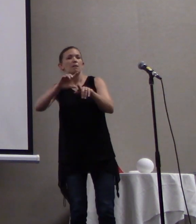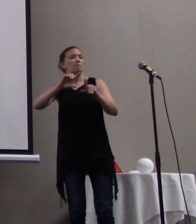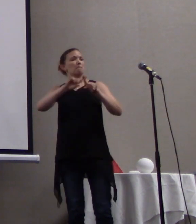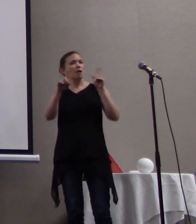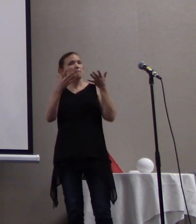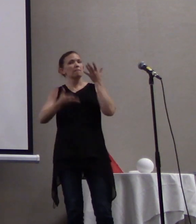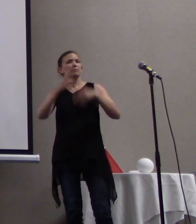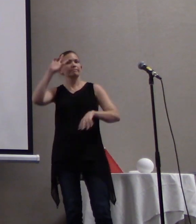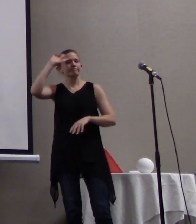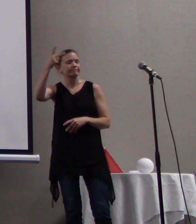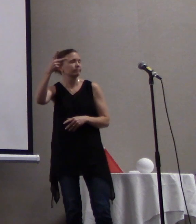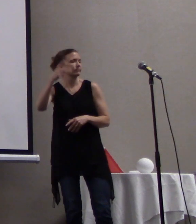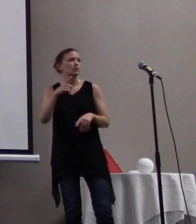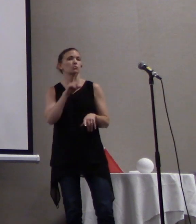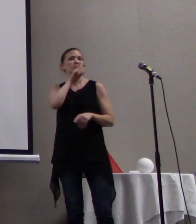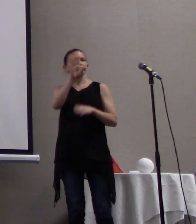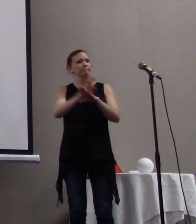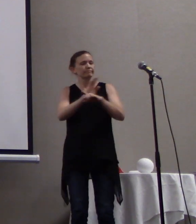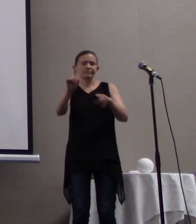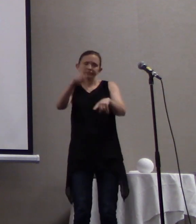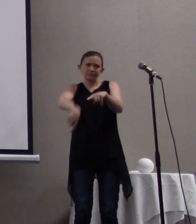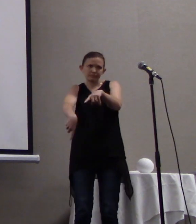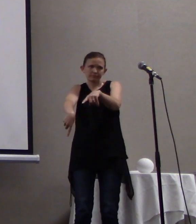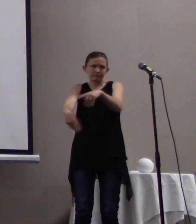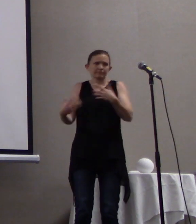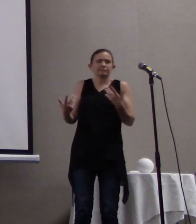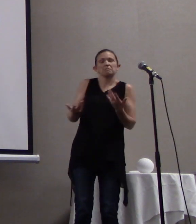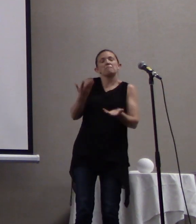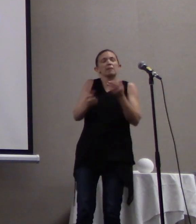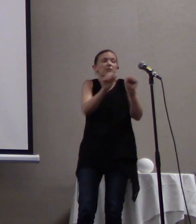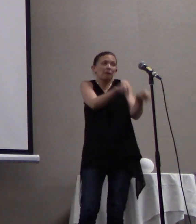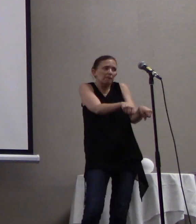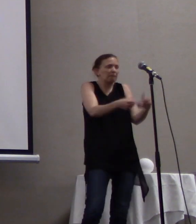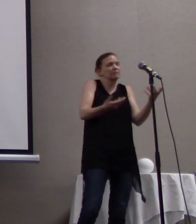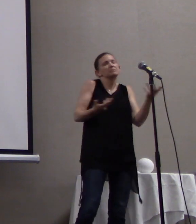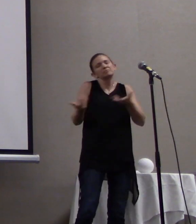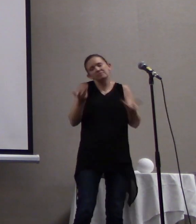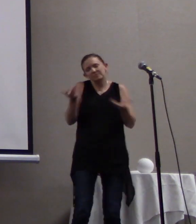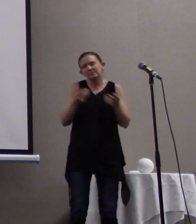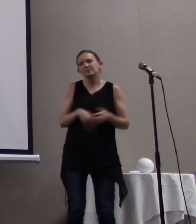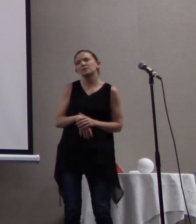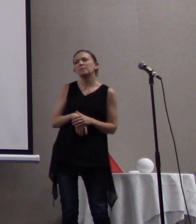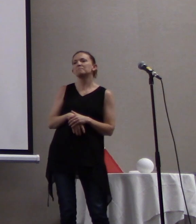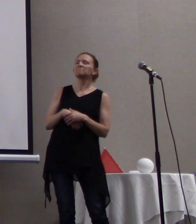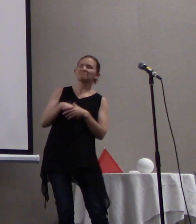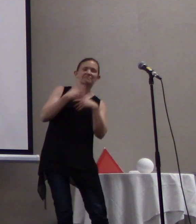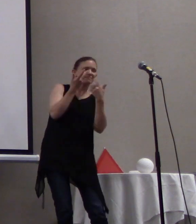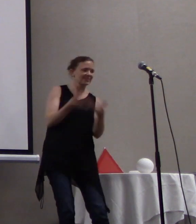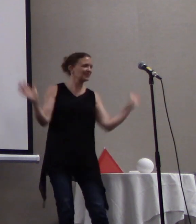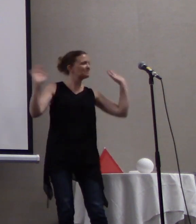what interpreters can use as possible deductions. So, and also what you can't use as